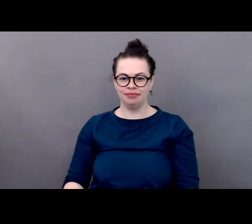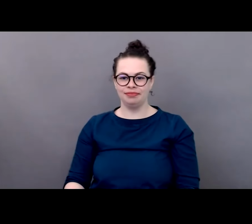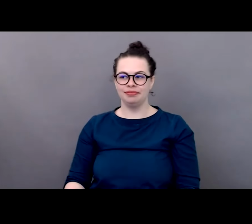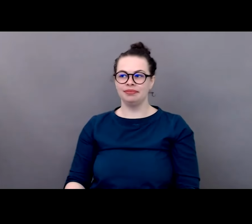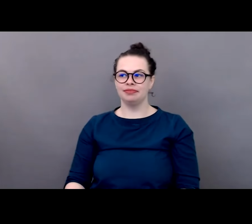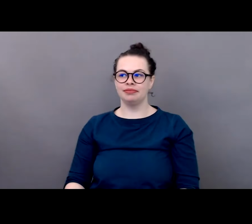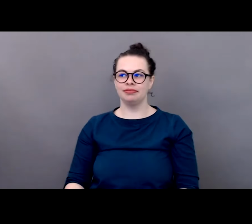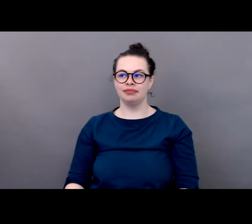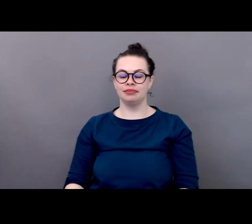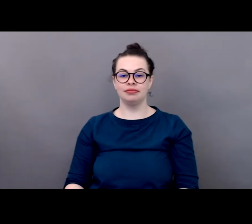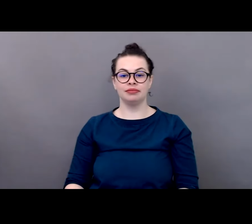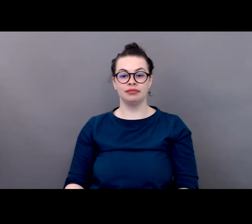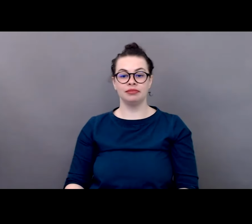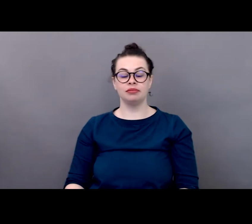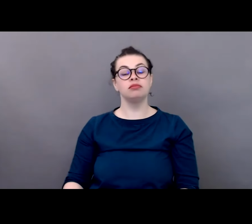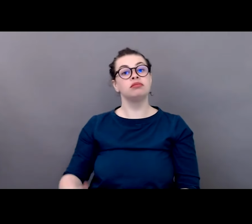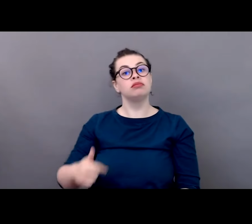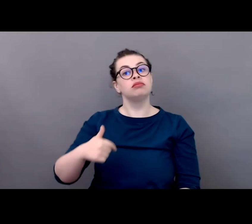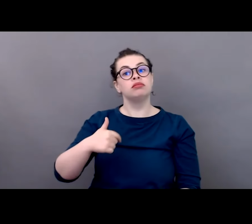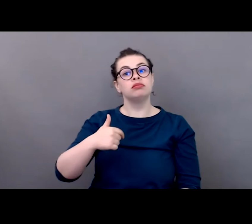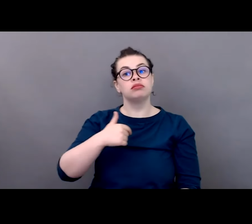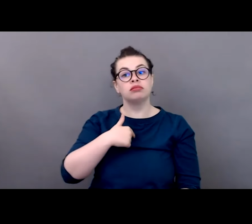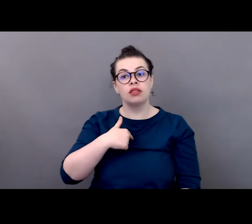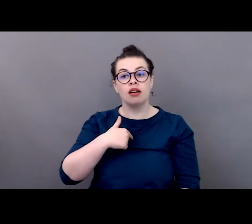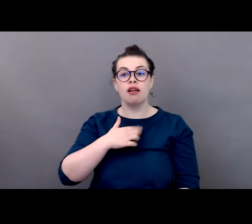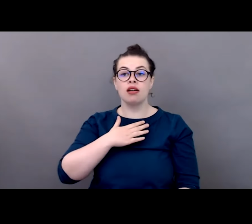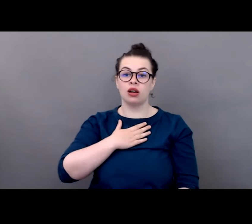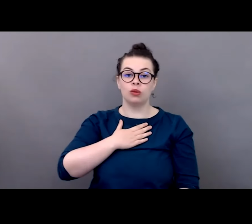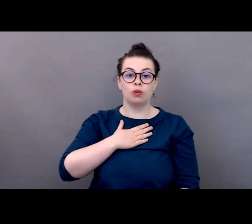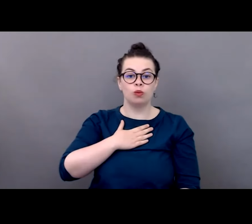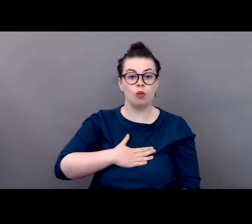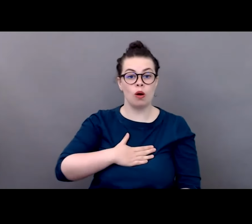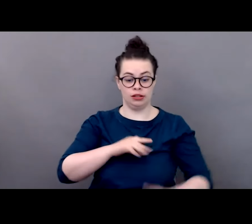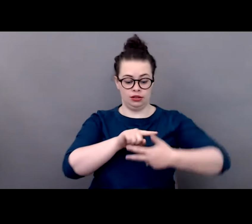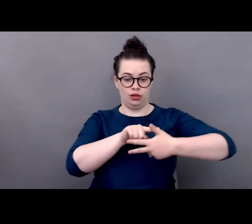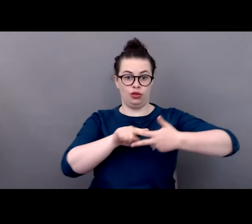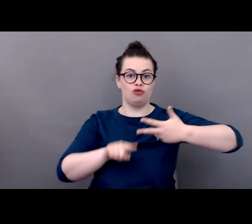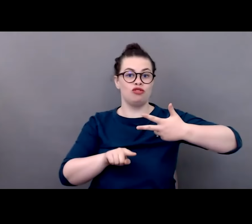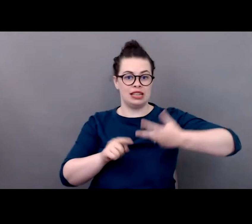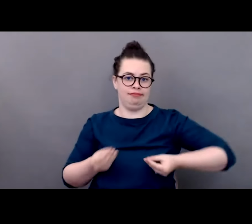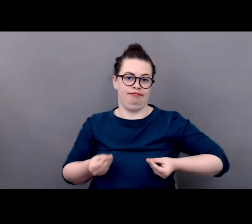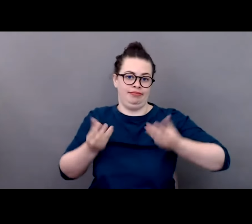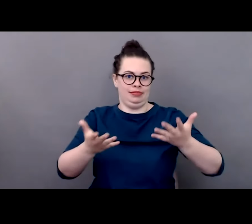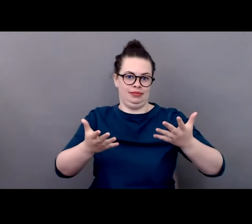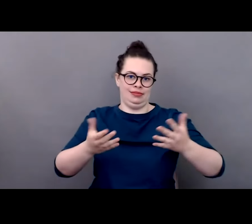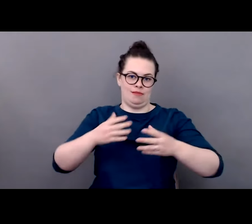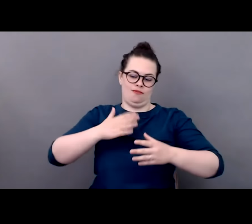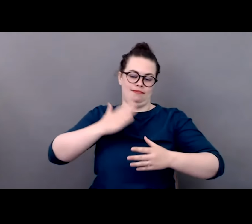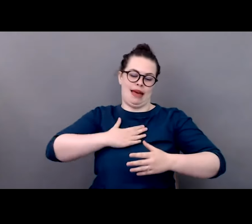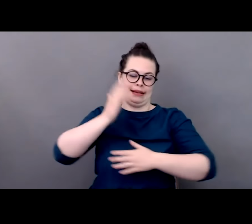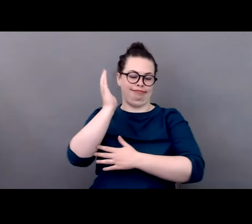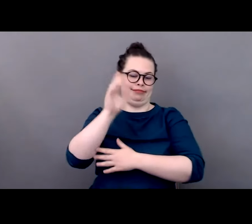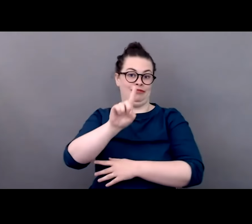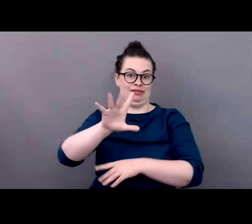I want to talk about 3 points in my 15 minutes. I want to